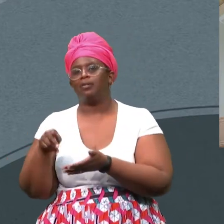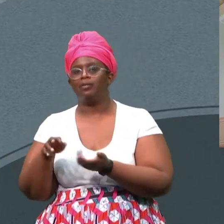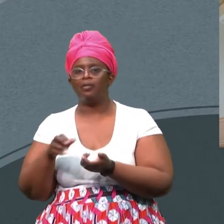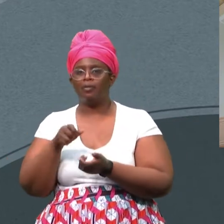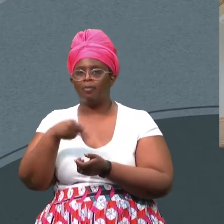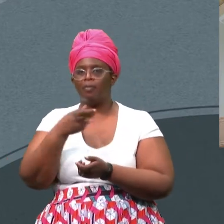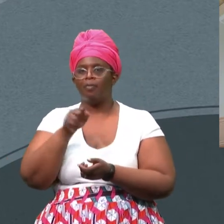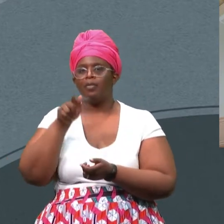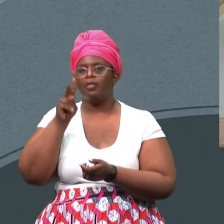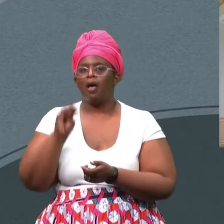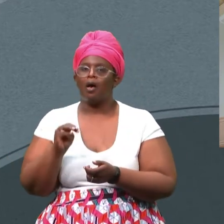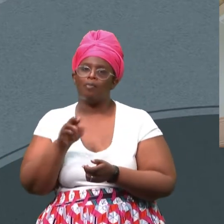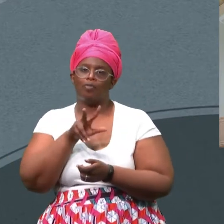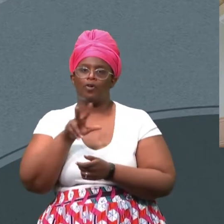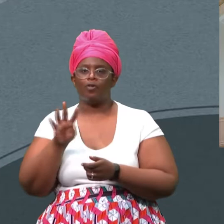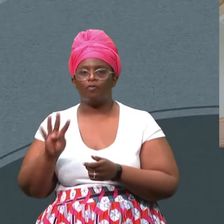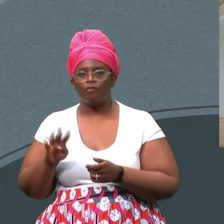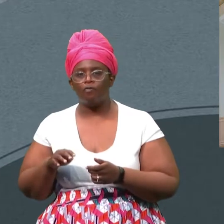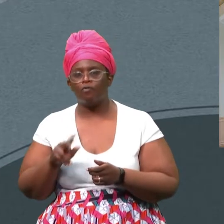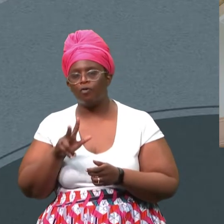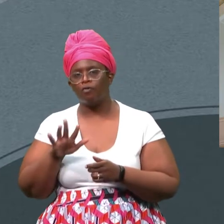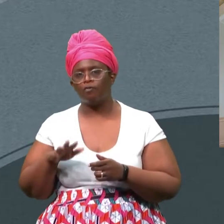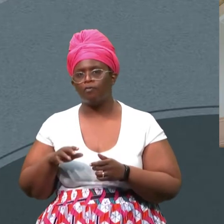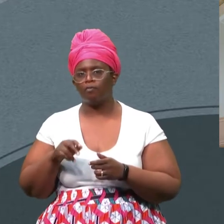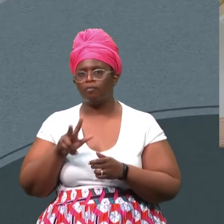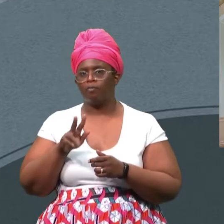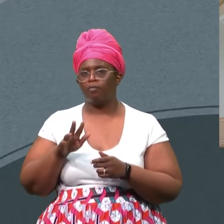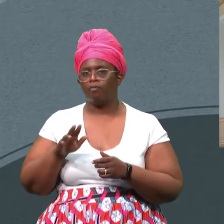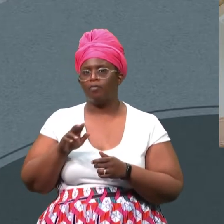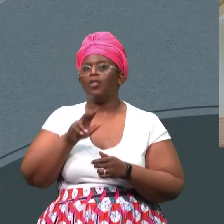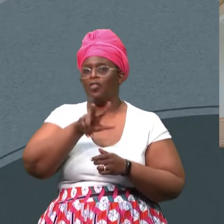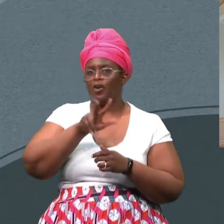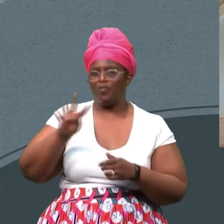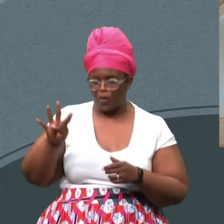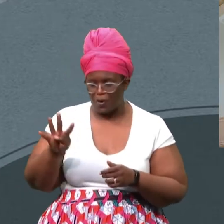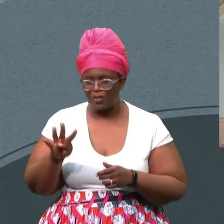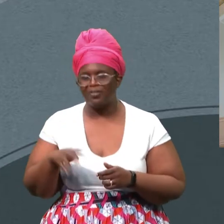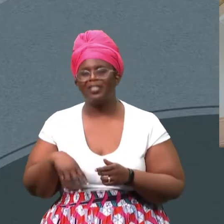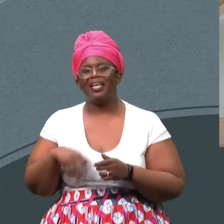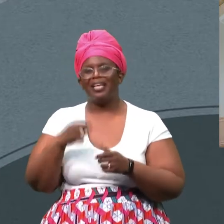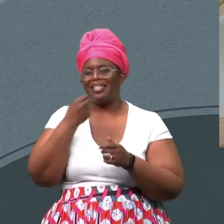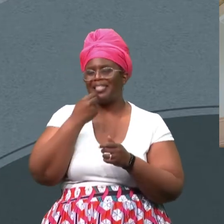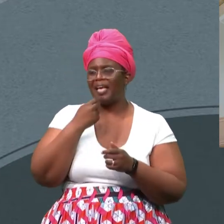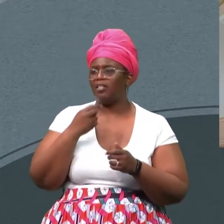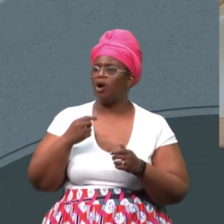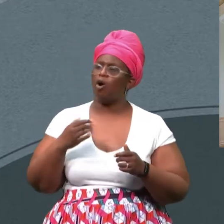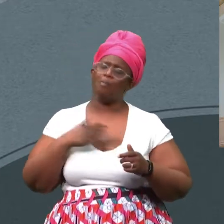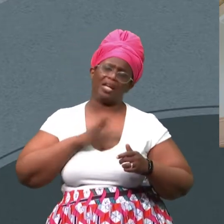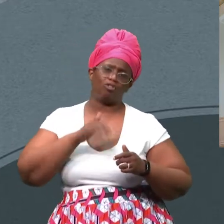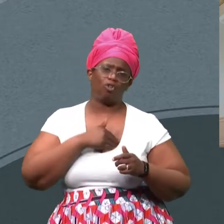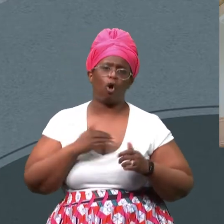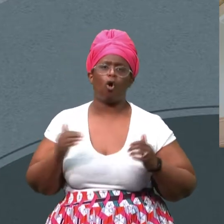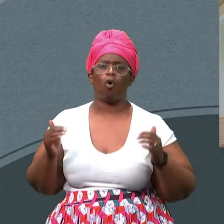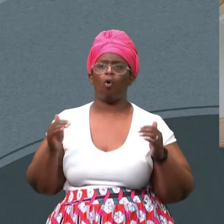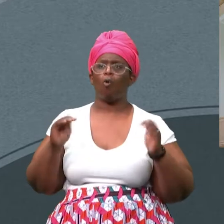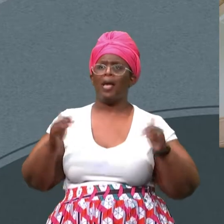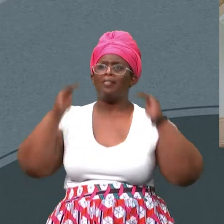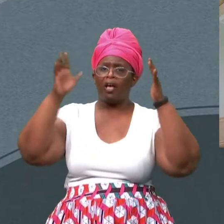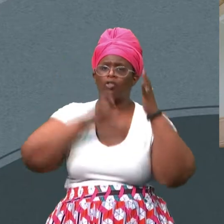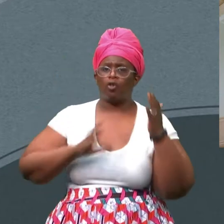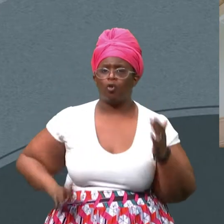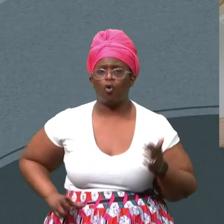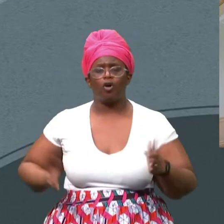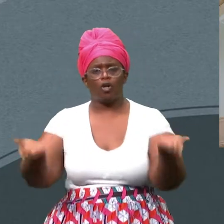makes its boast in the Lord. He goes on later on in Psalm 34 to say, oh, magnify the Lord with me and let us